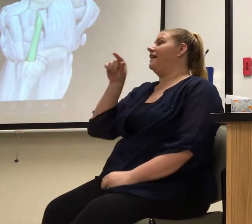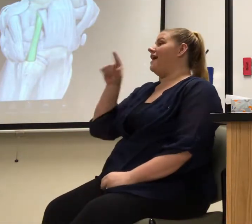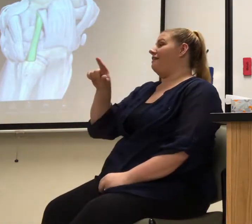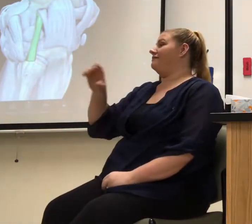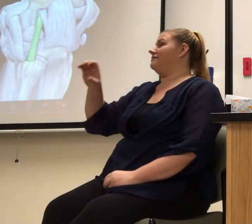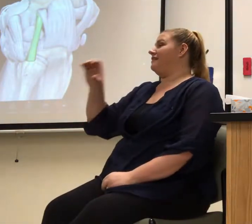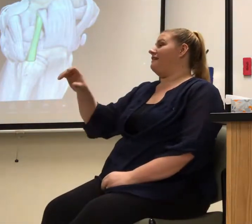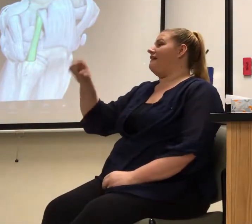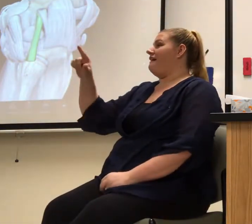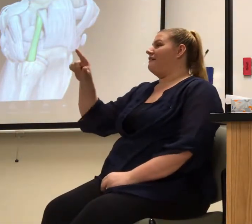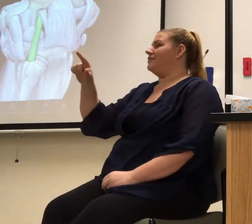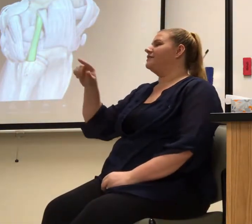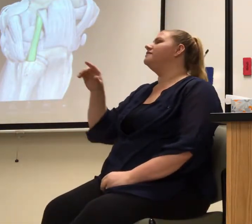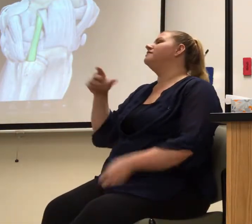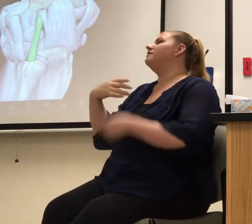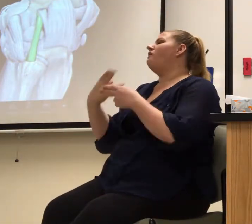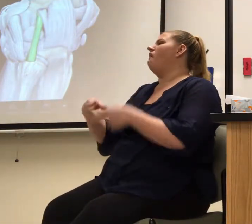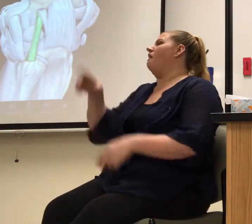lateral